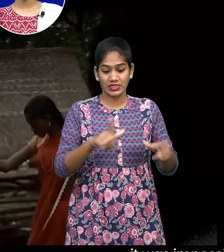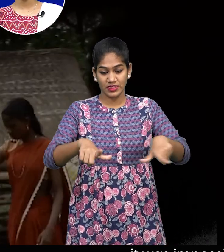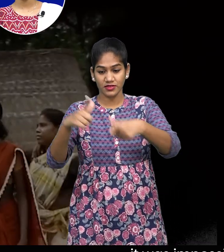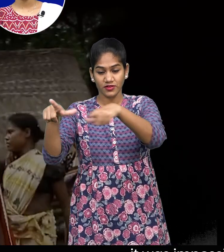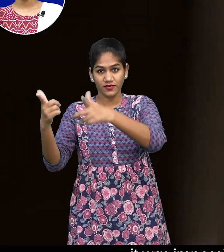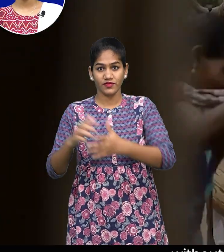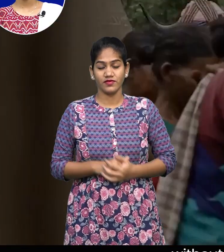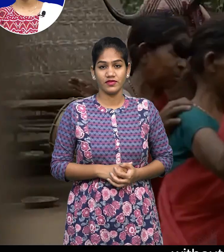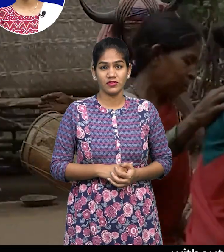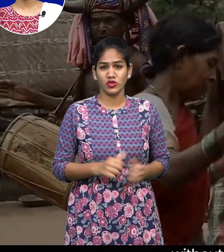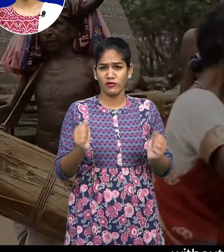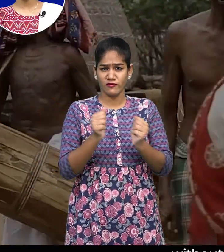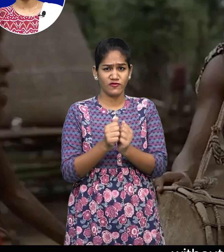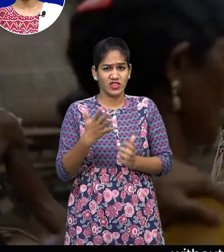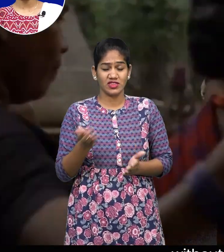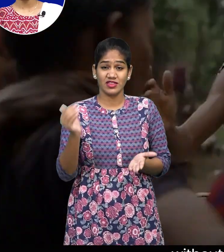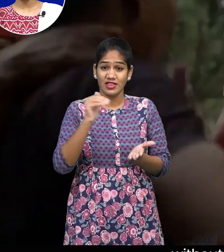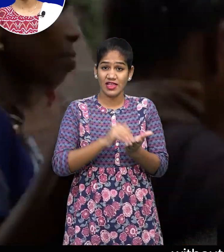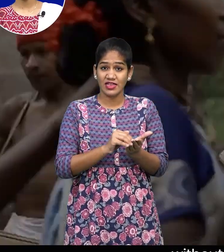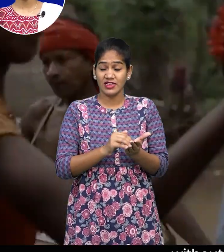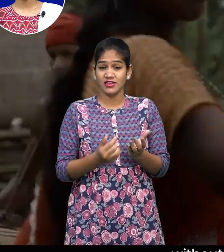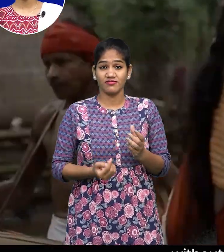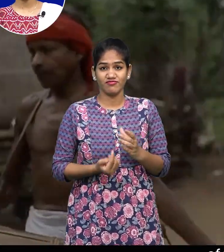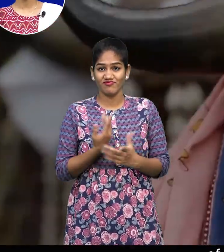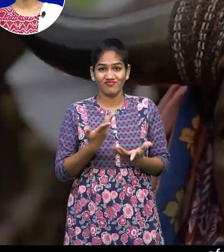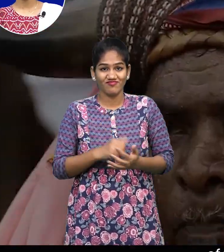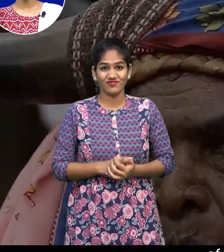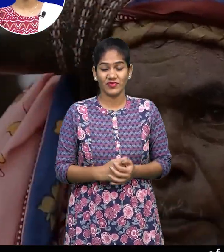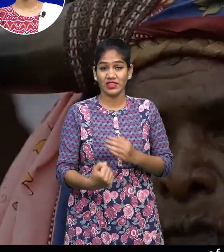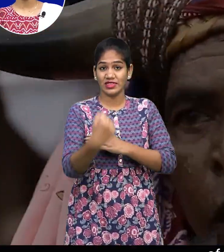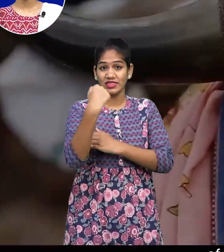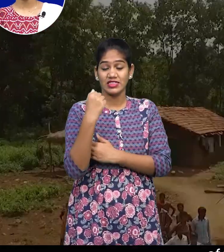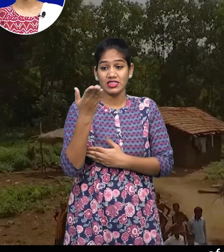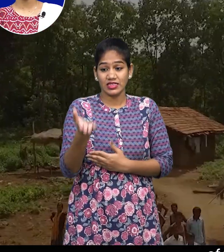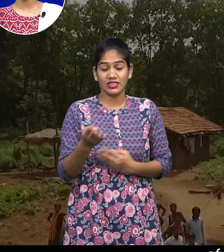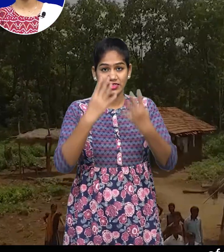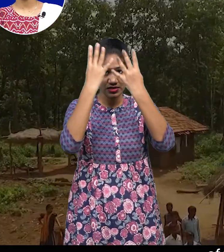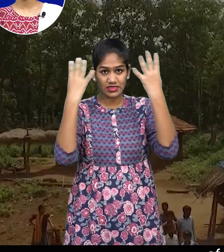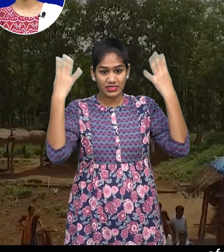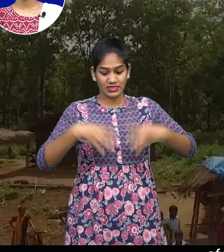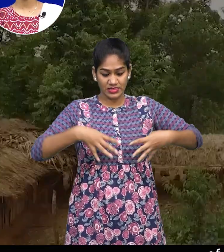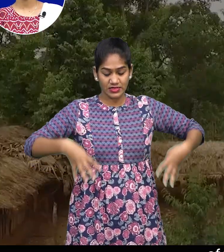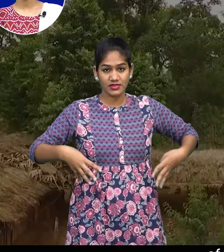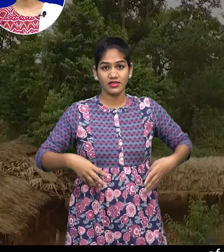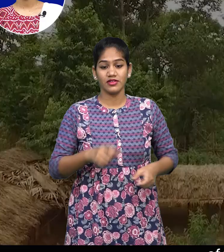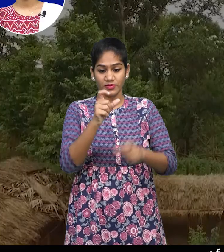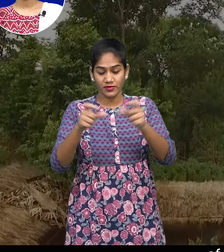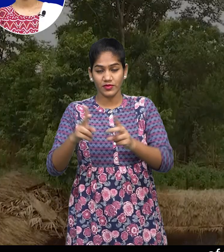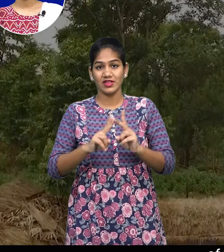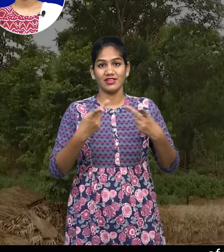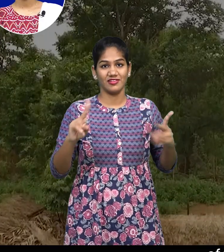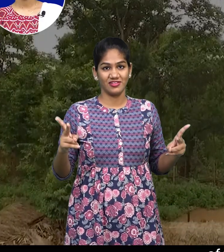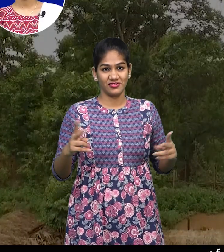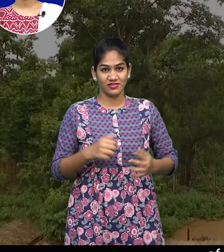forest without restoring the rights of the tribes, etc.